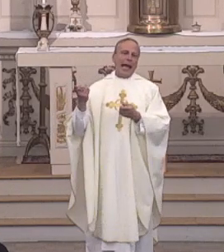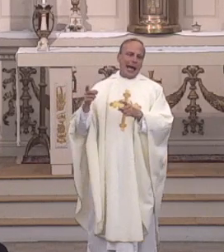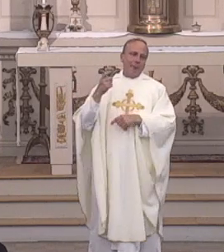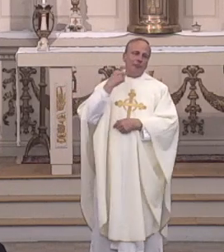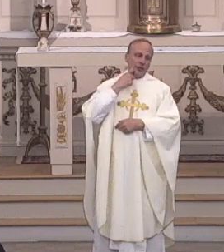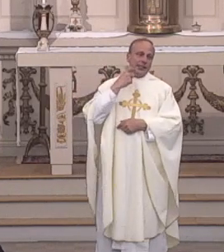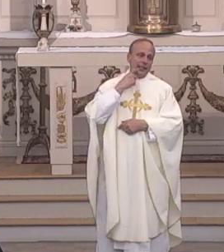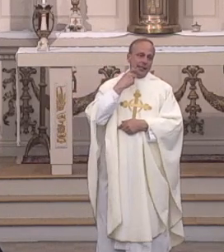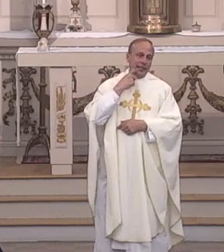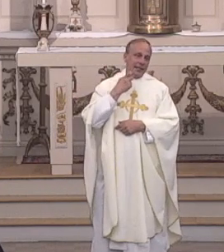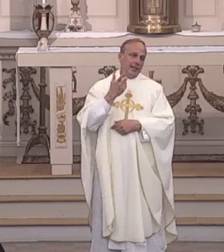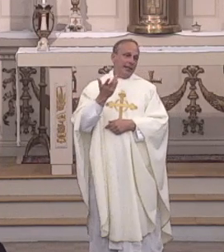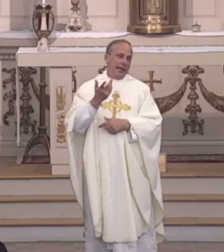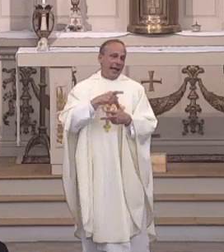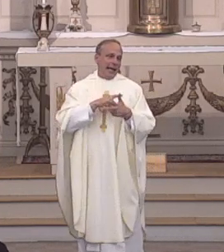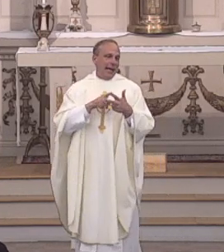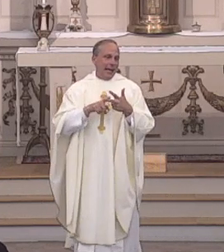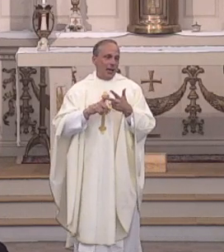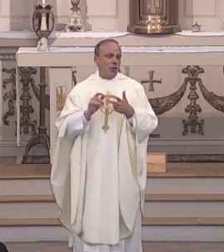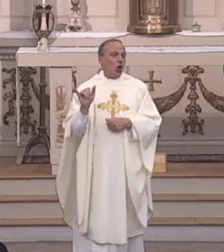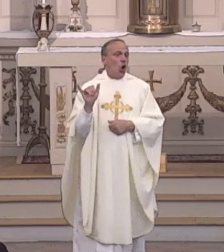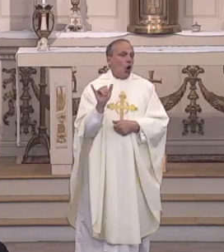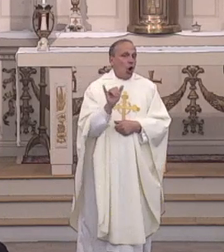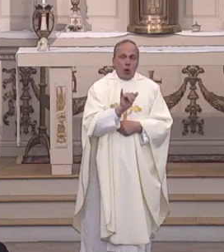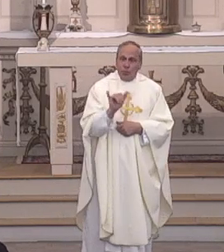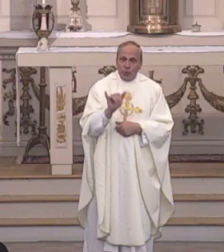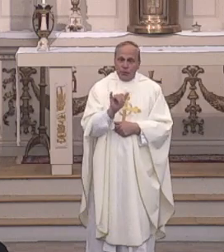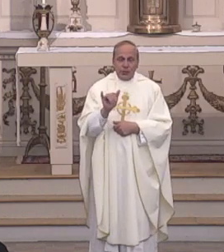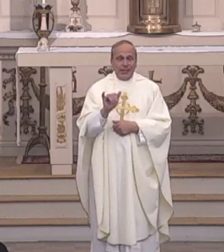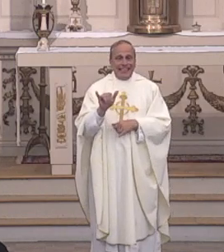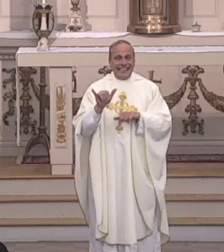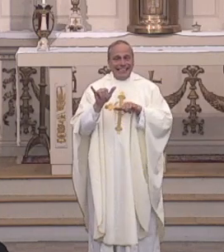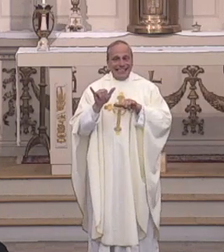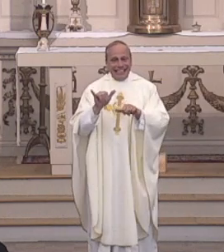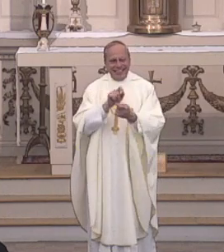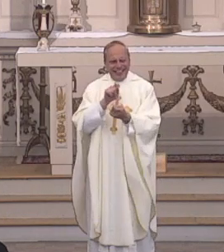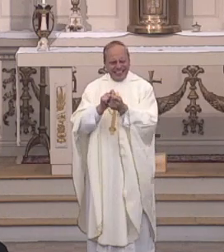Okay, so then the third story happened recently.